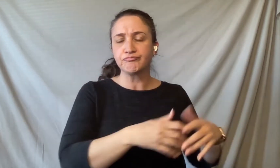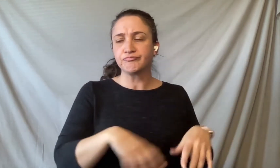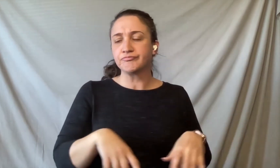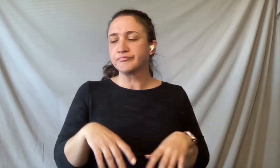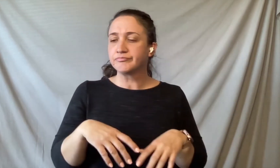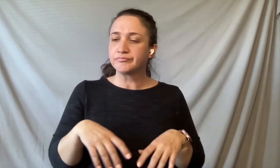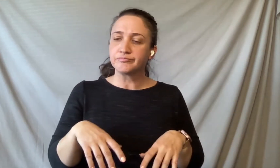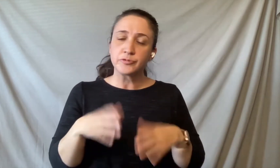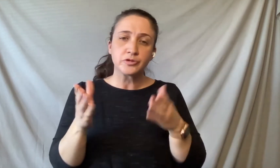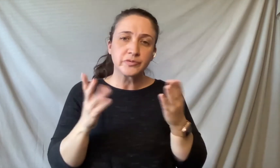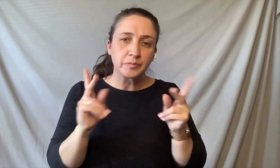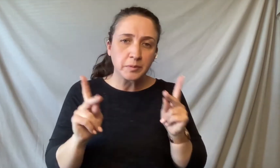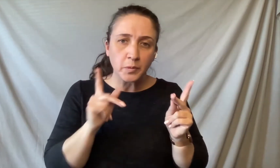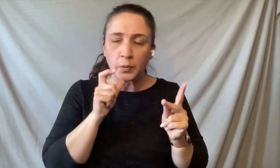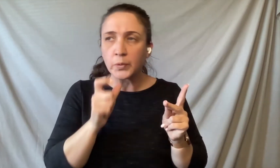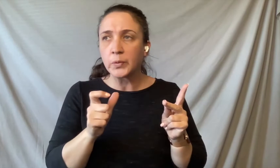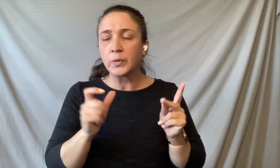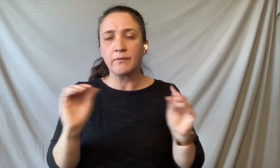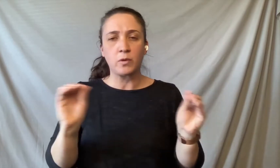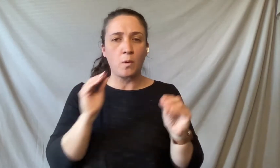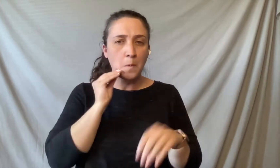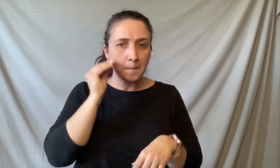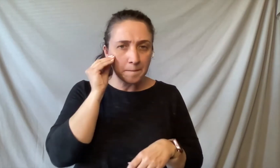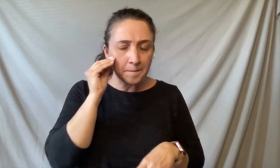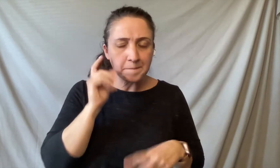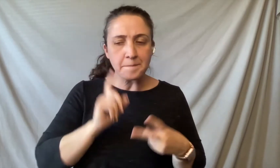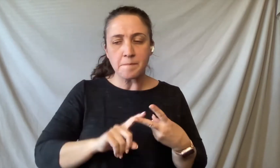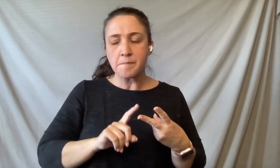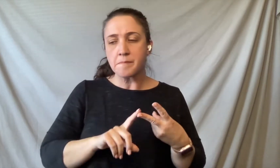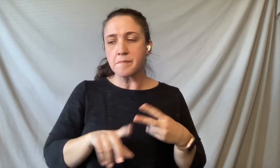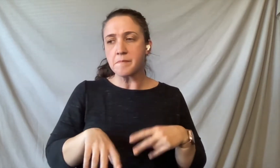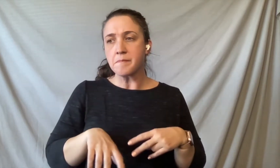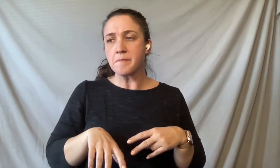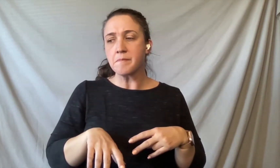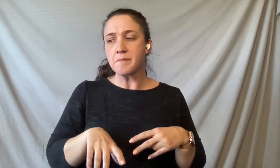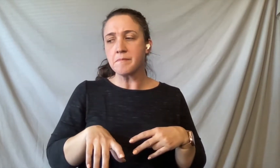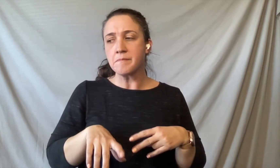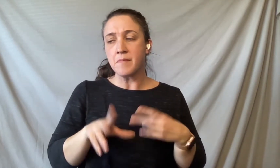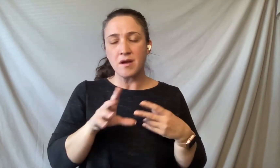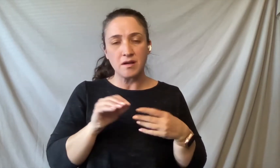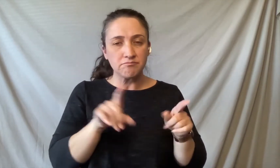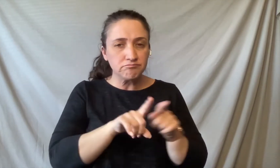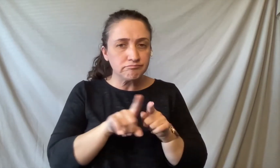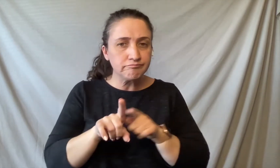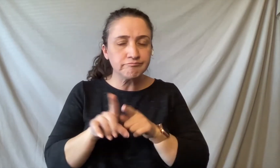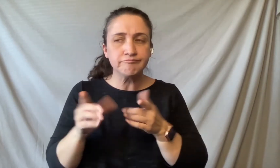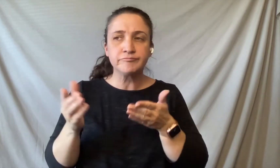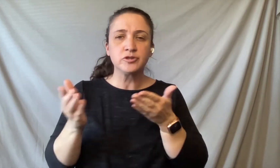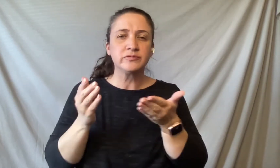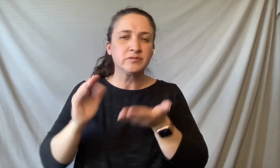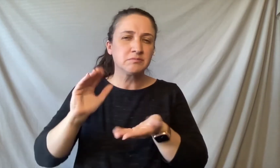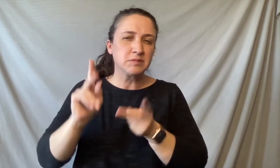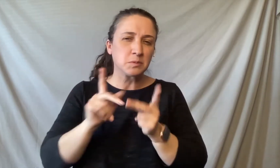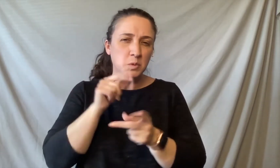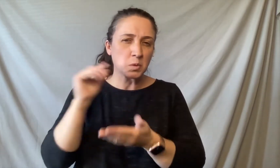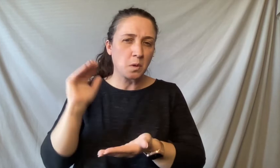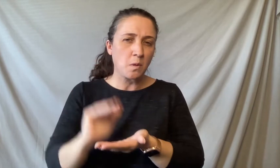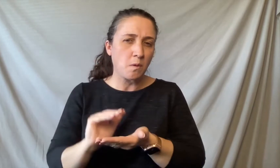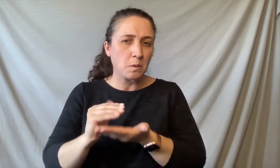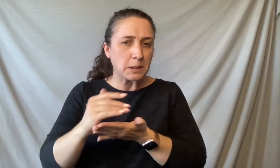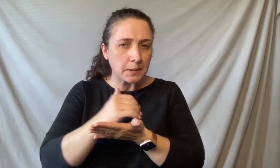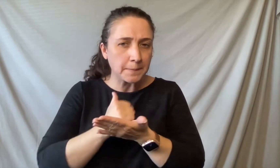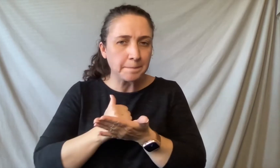Serving people who are unhoused, and serving low-income renters, and trying to